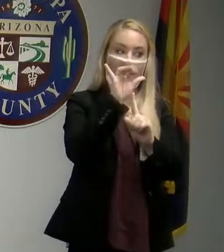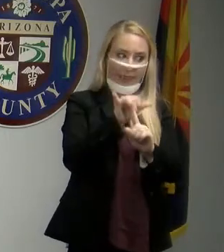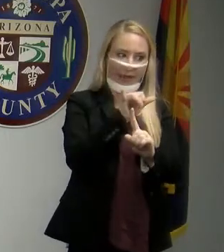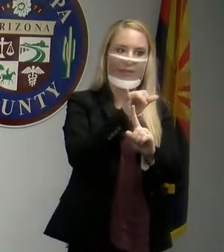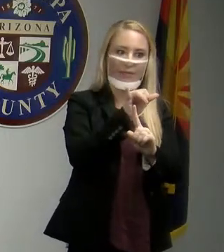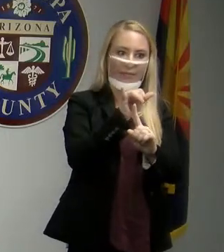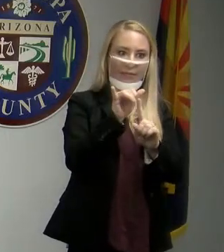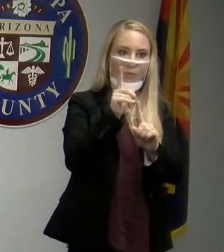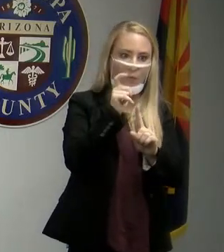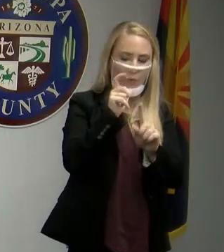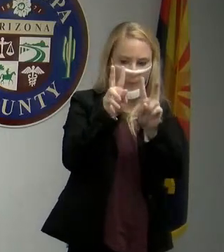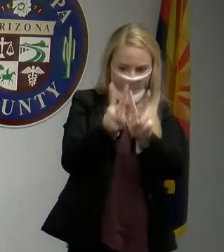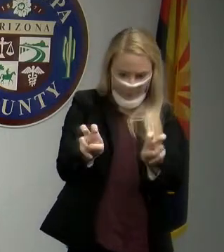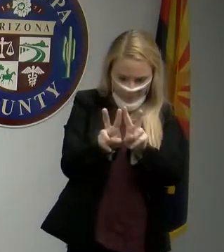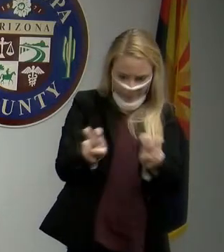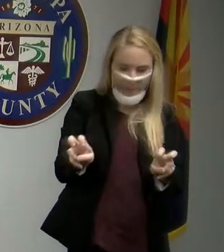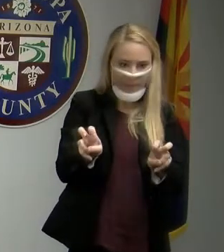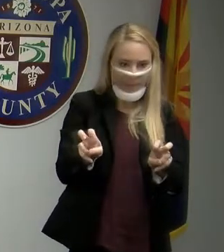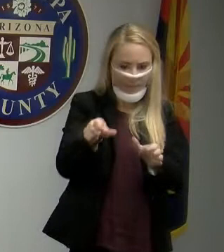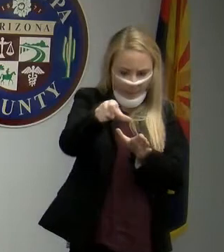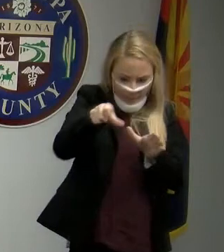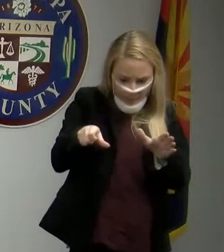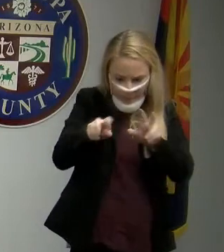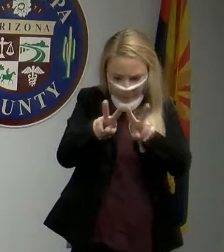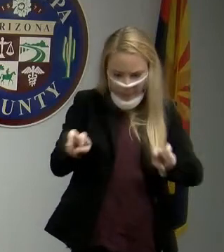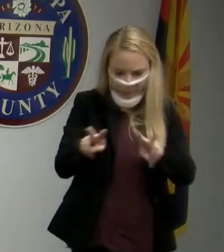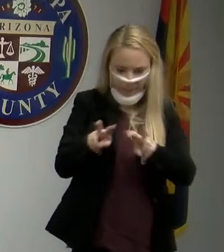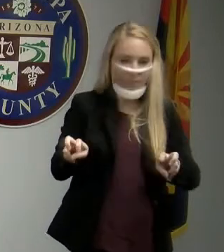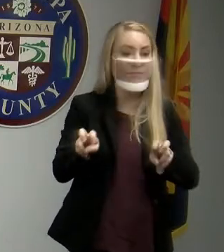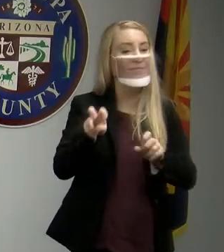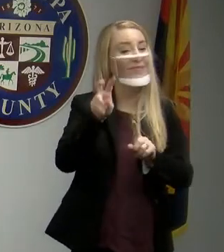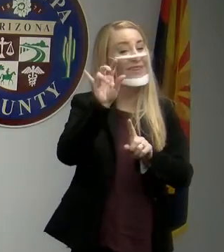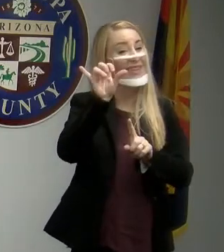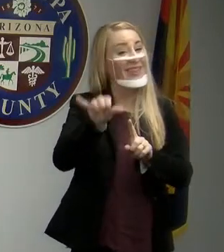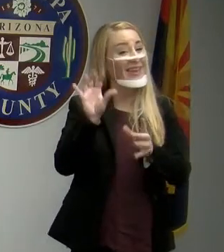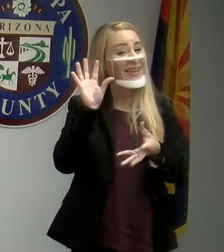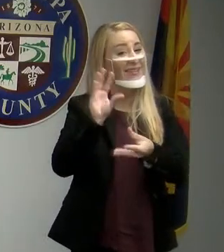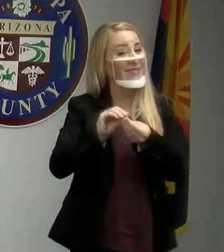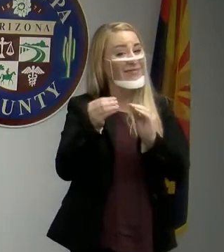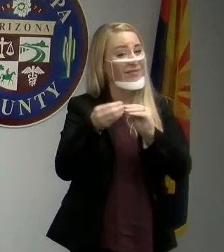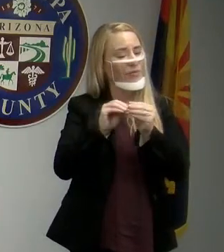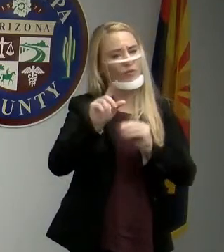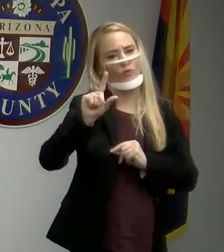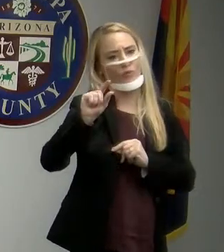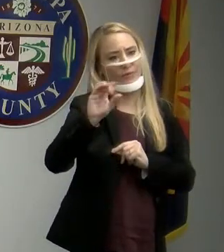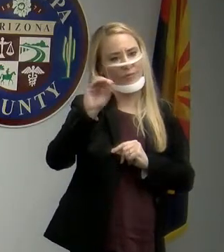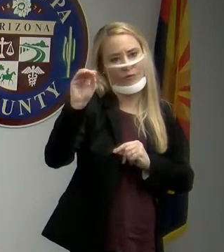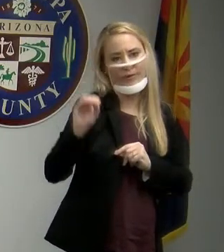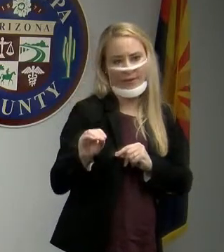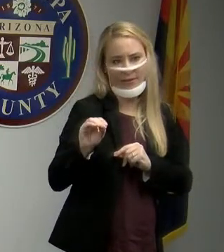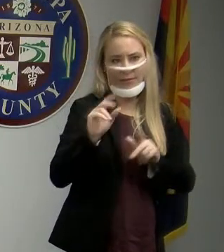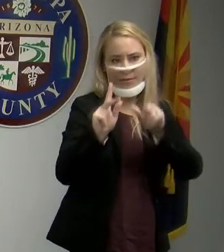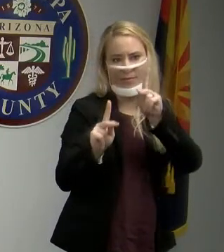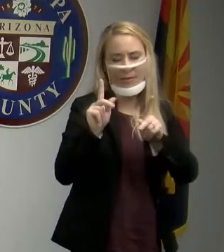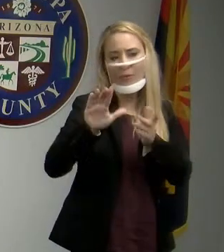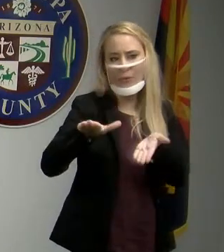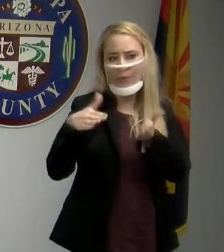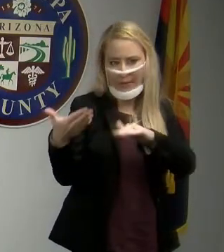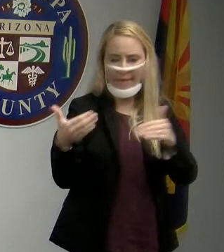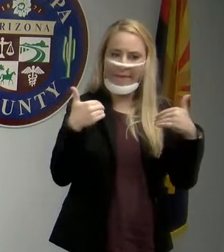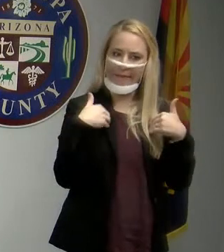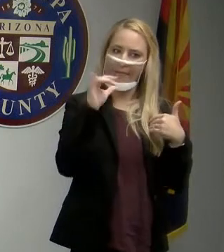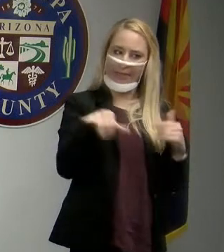jurisdiction. That accounts for about 20% of the deaths we see in our county each year.